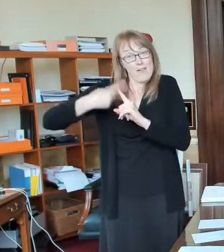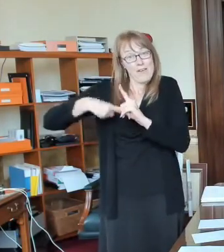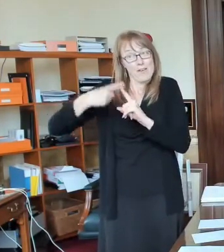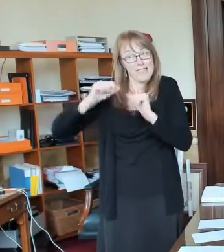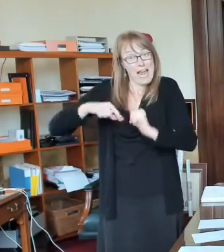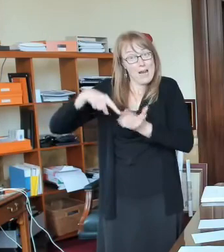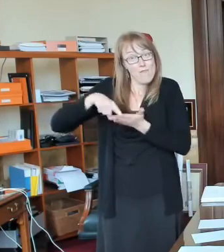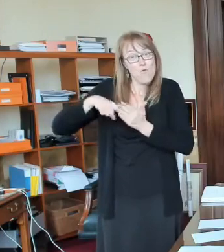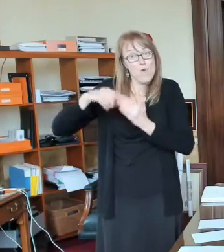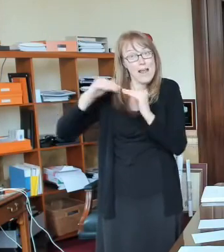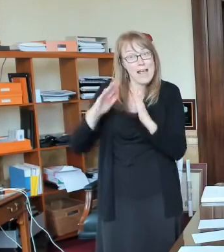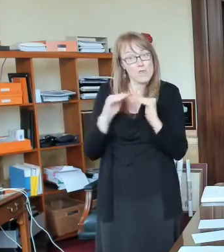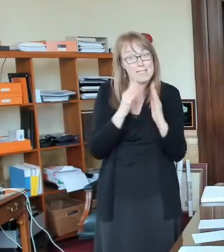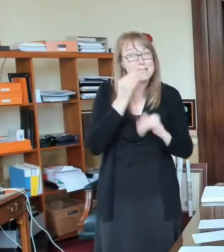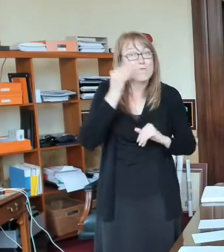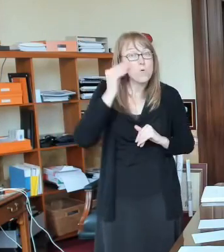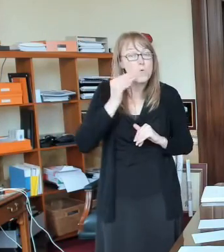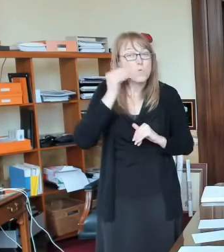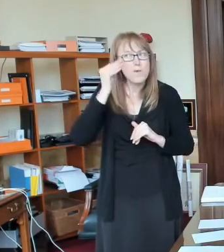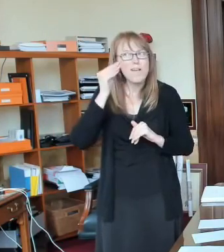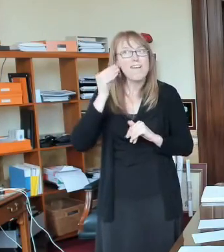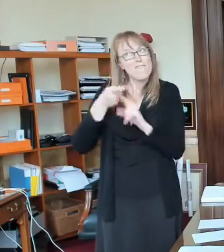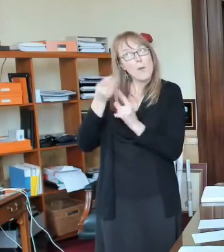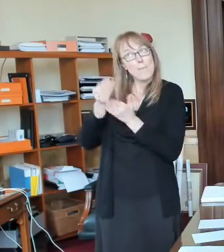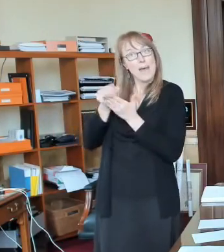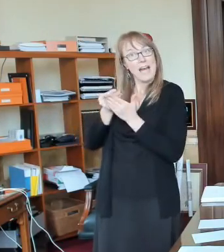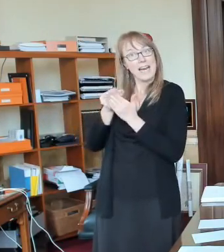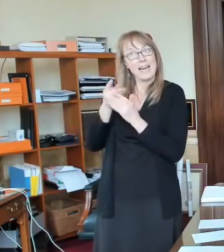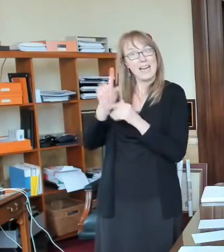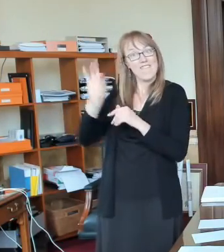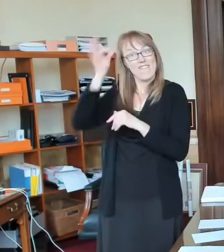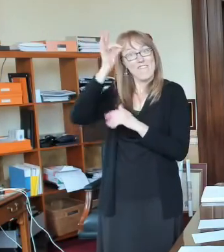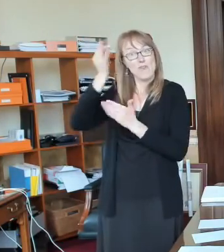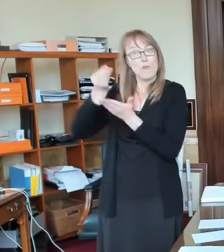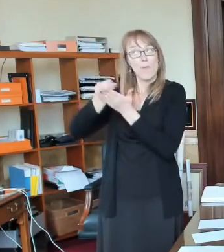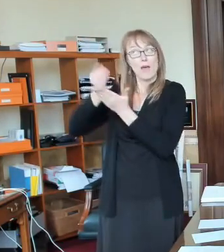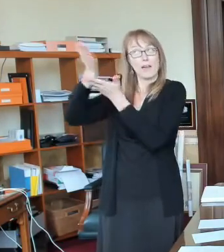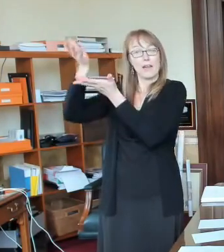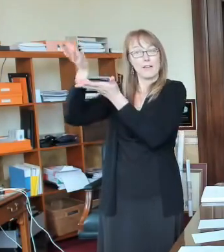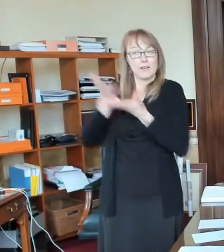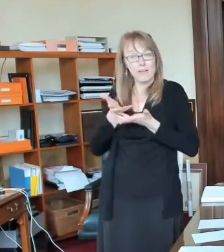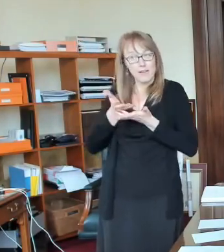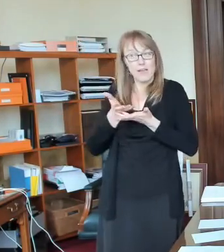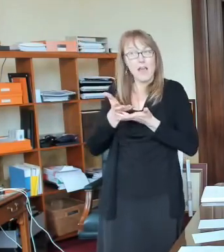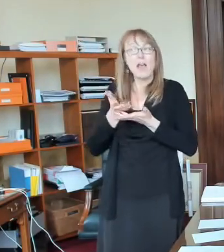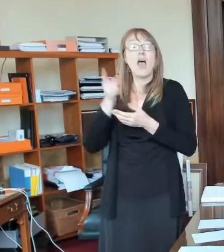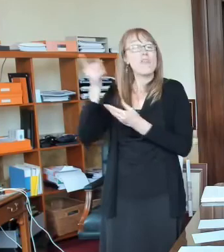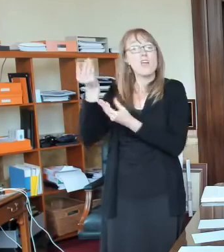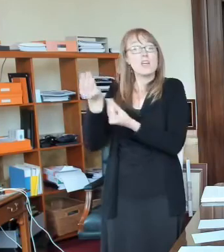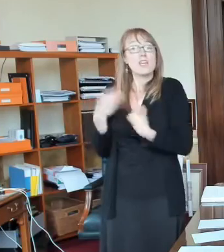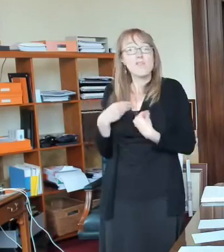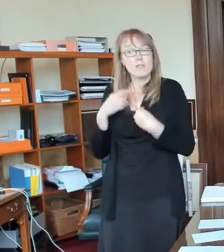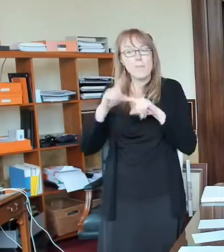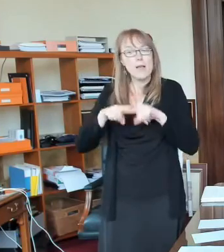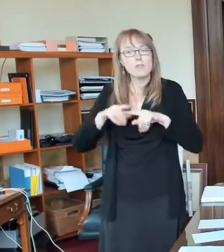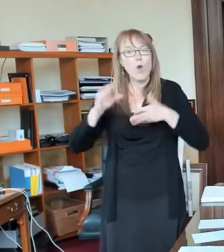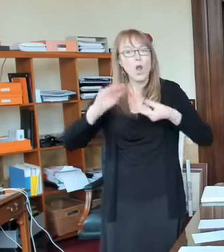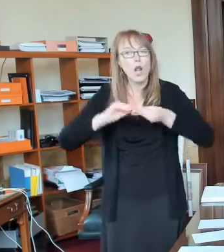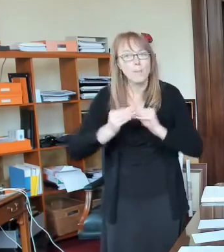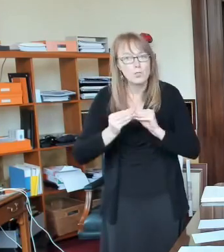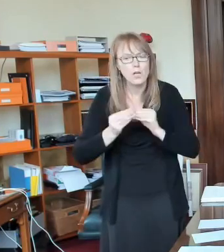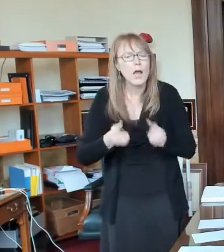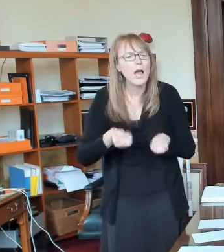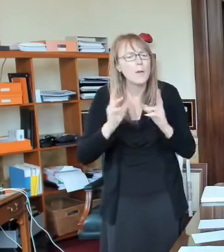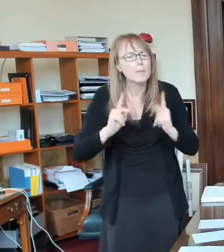they're millions and millions of federal dollars, and they're dependent on what our population is. So if we don't get counted, if